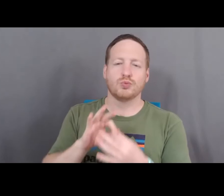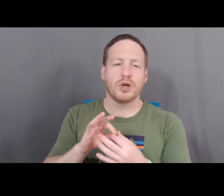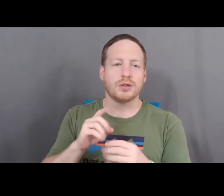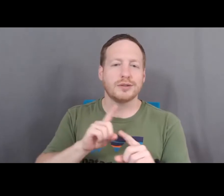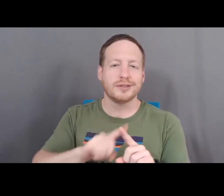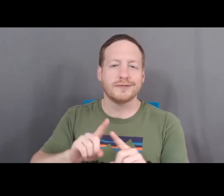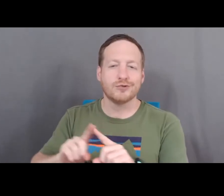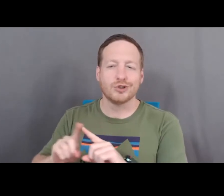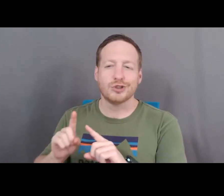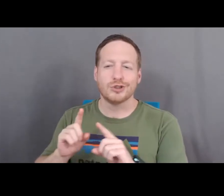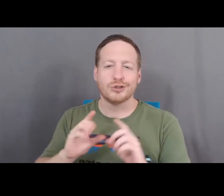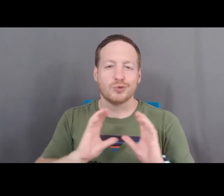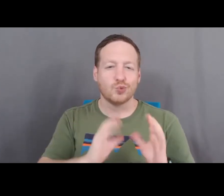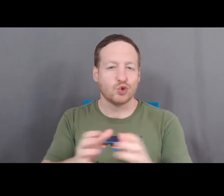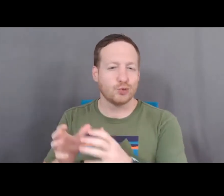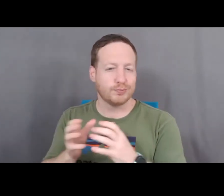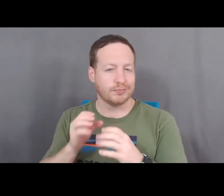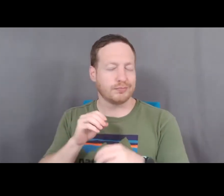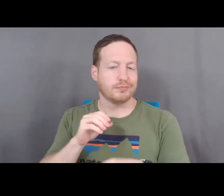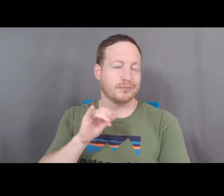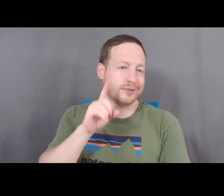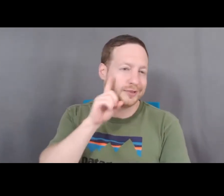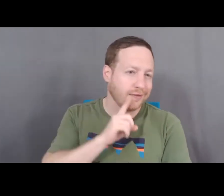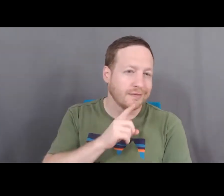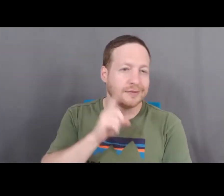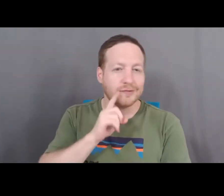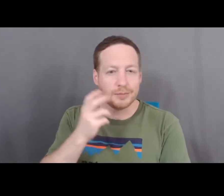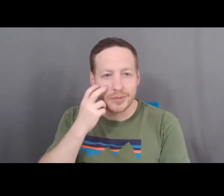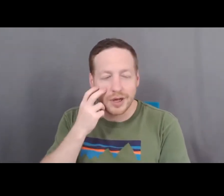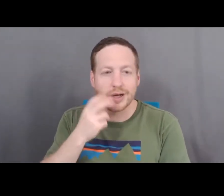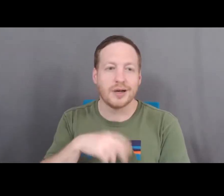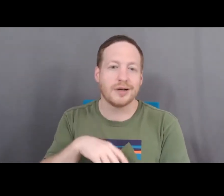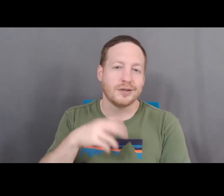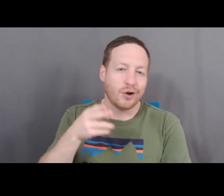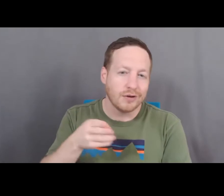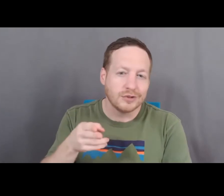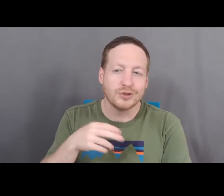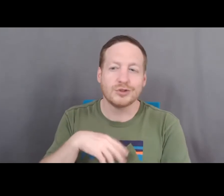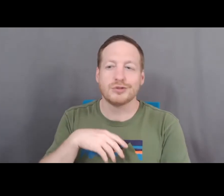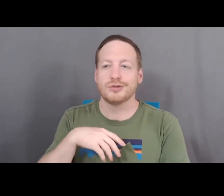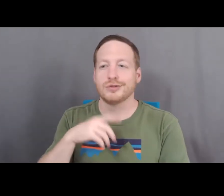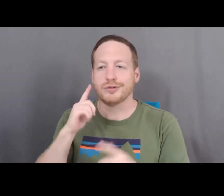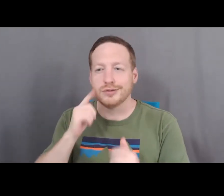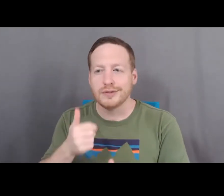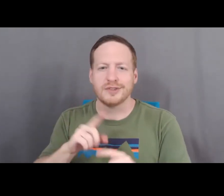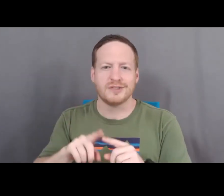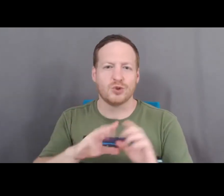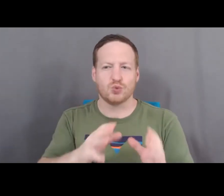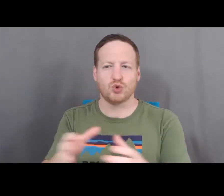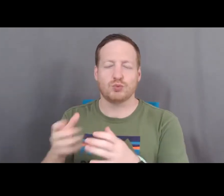his question was related to different groups like deaf, deafblind, hard of hearing, late